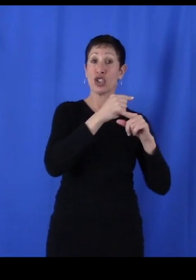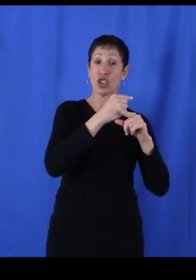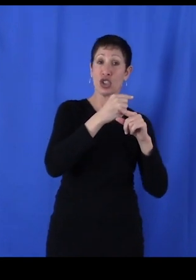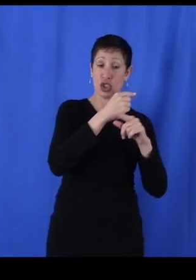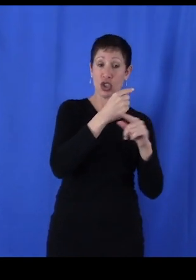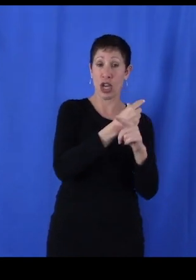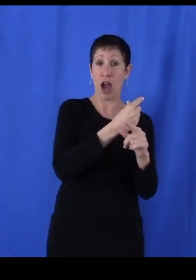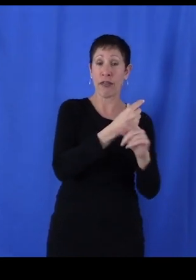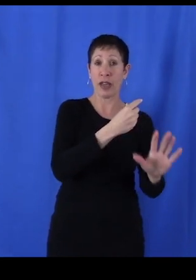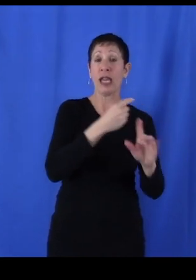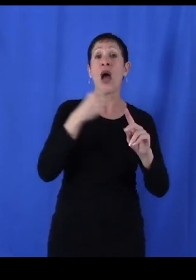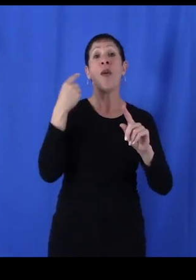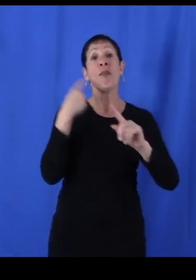segregation.